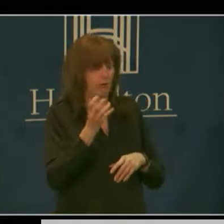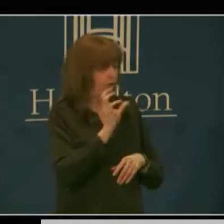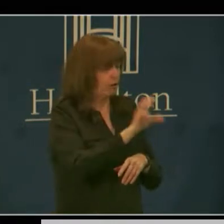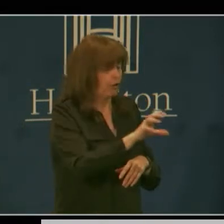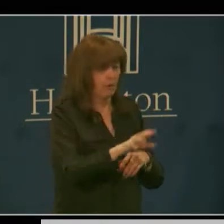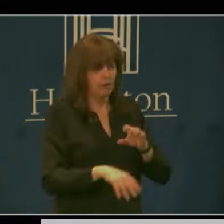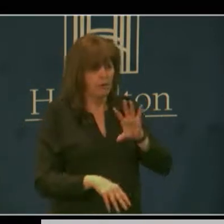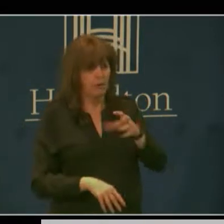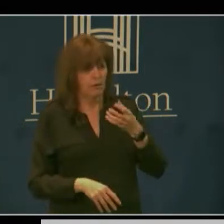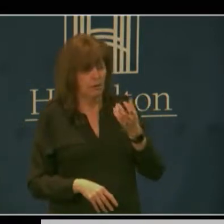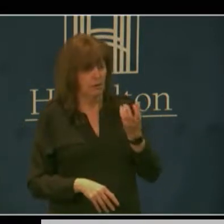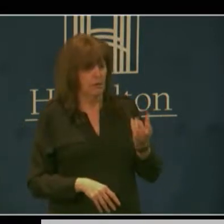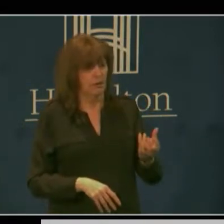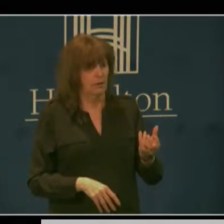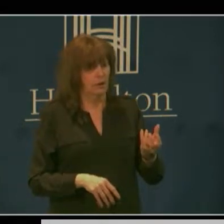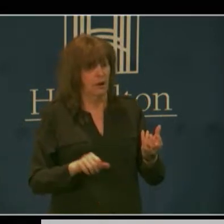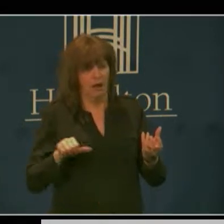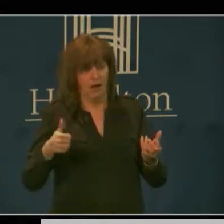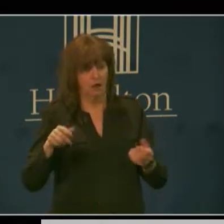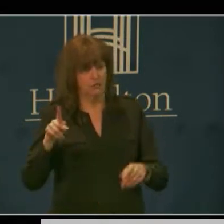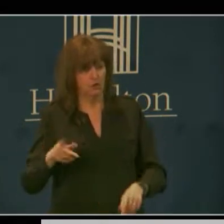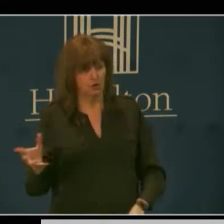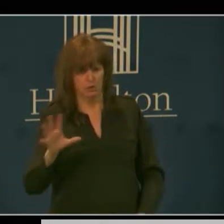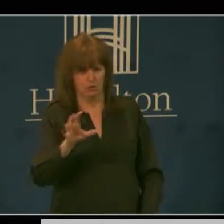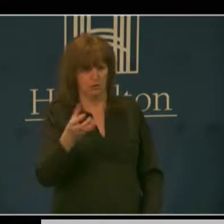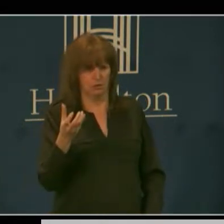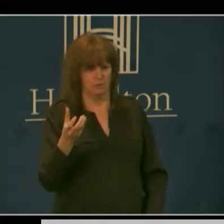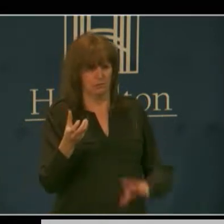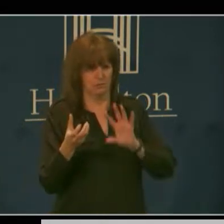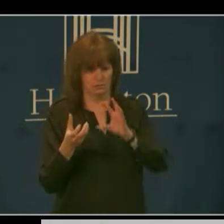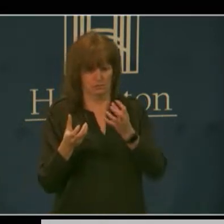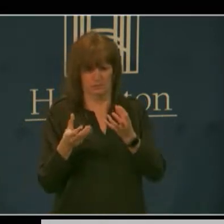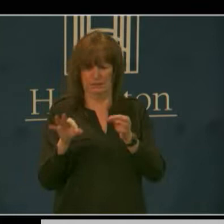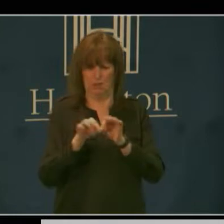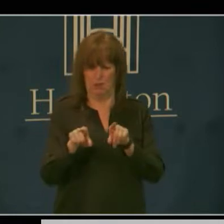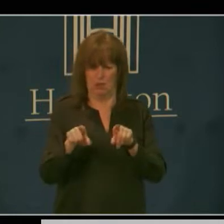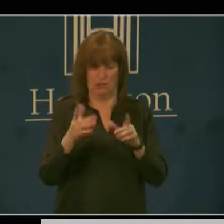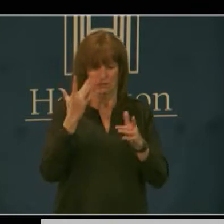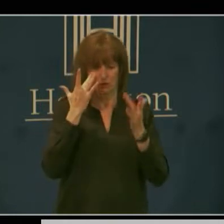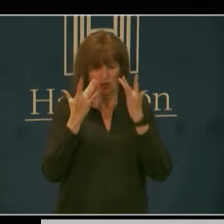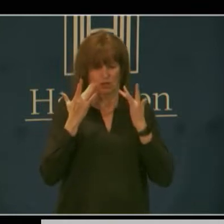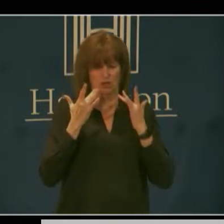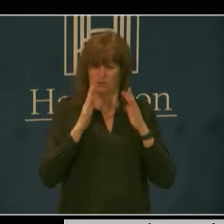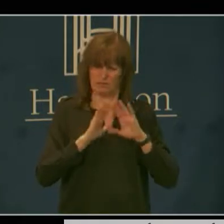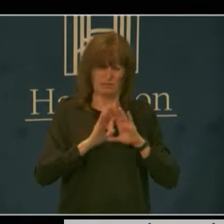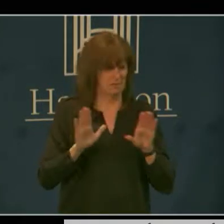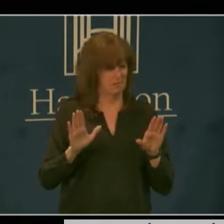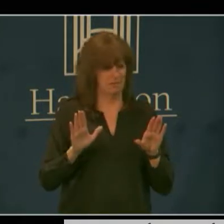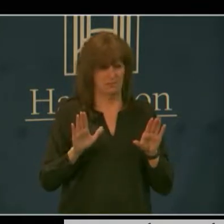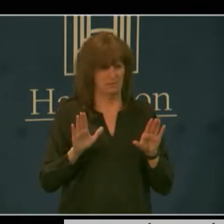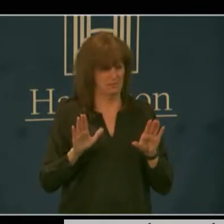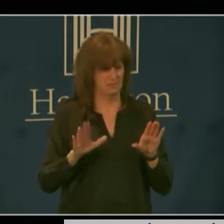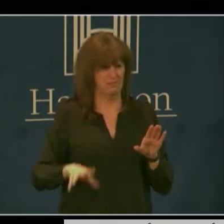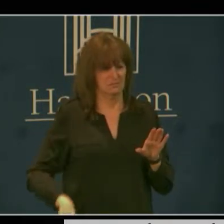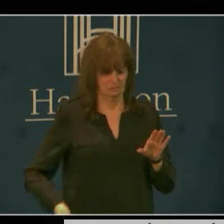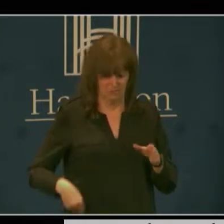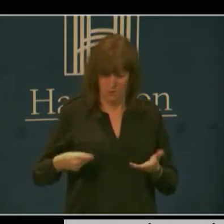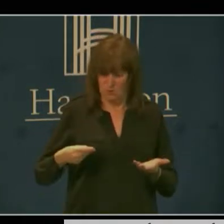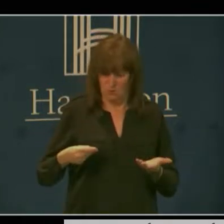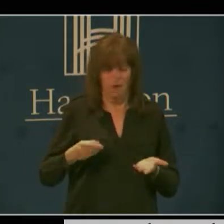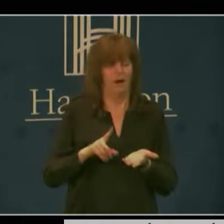somebody might have touched before, keep your hands away from your face and sanitize your hands as often as you can.